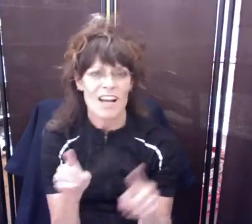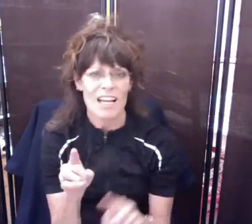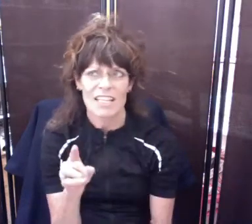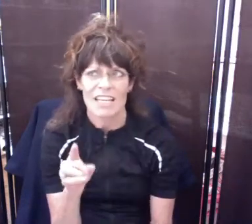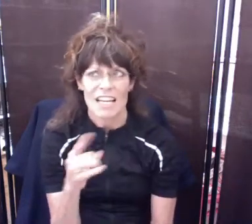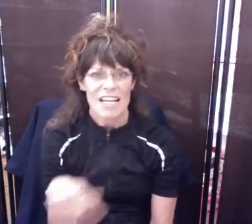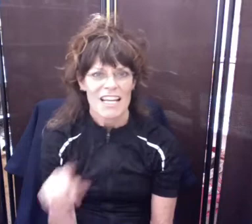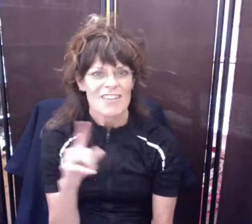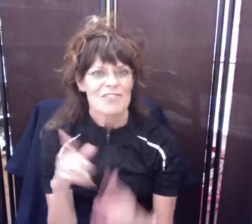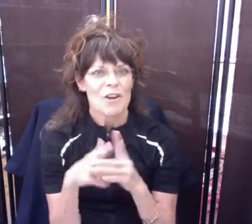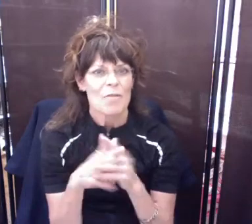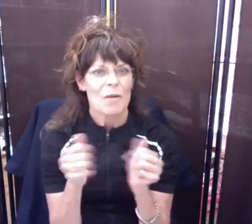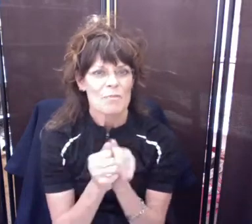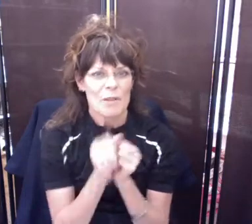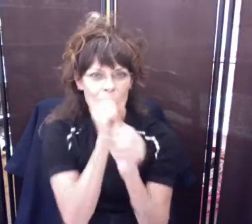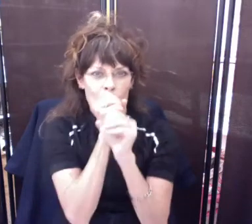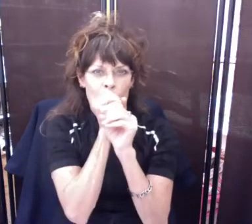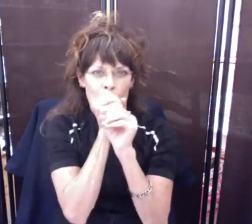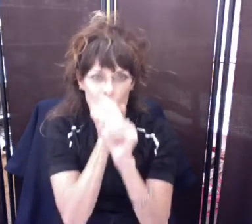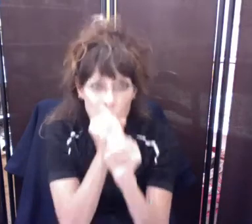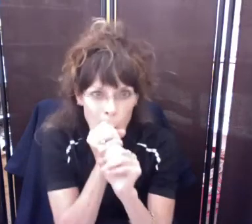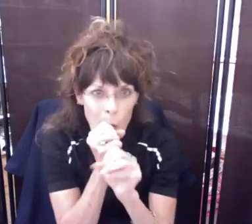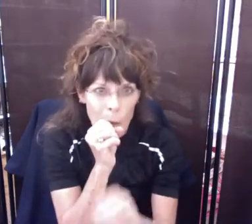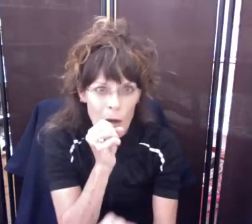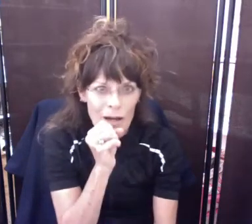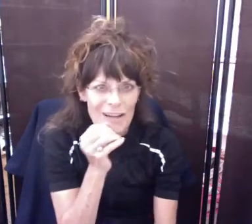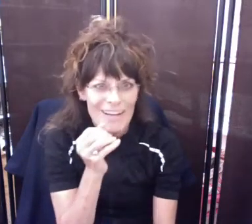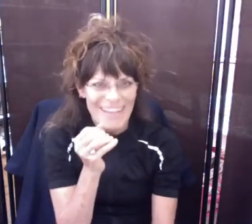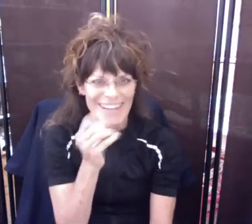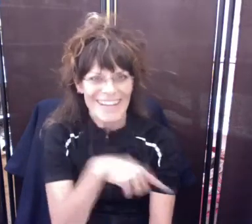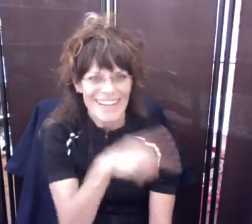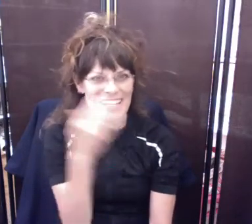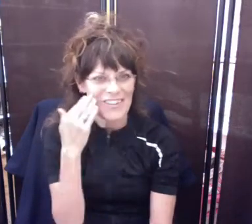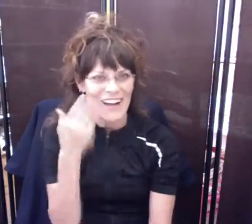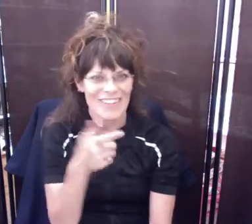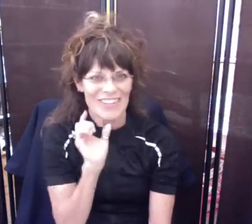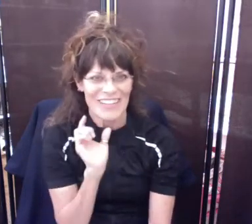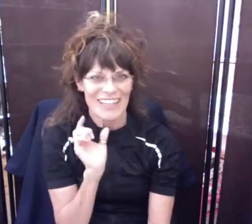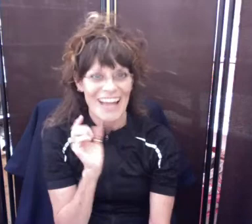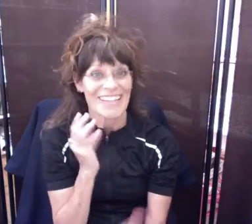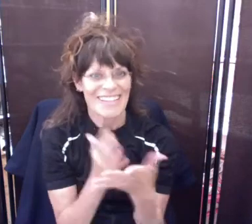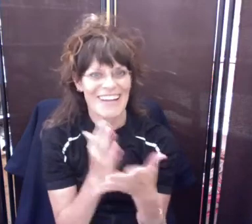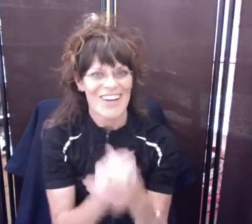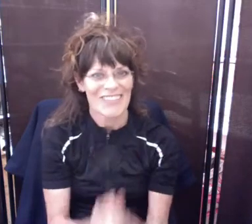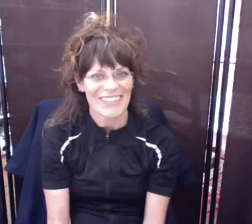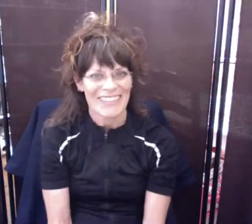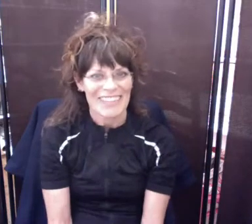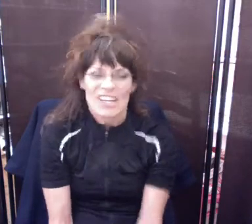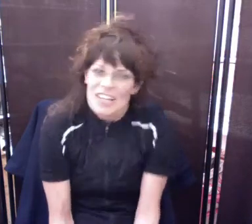breathalyzer in to the IOP, because they knew I was trashed out of my mind, and I had to stop that nonsense. But anyway, that was like 1985. I